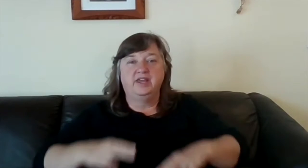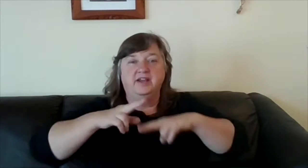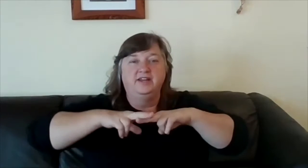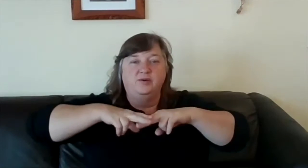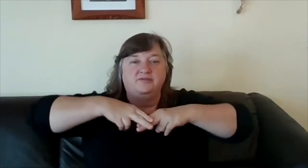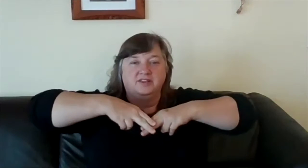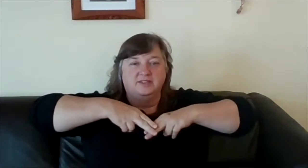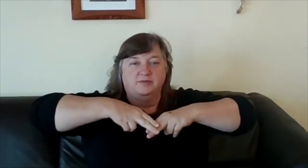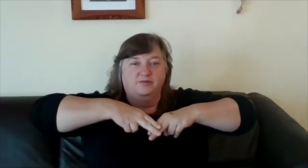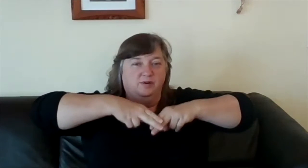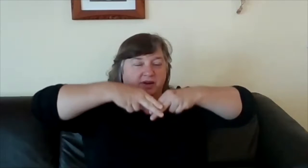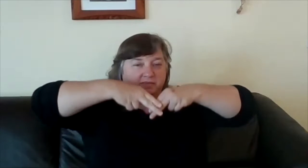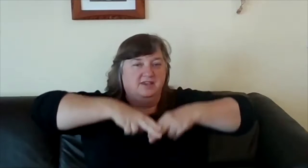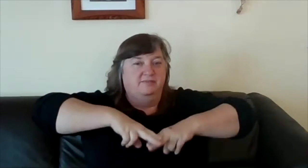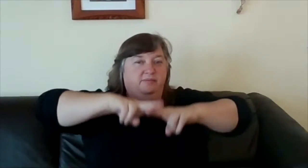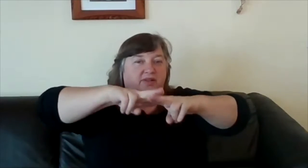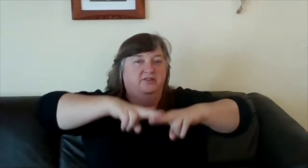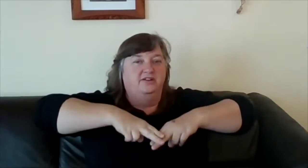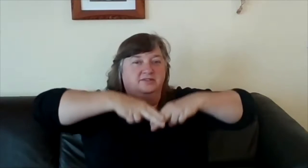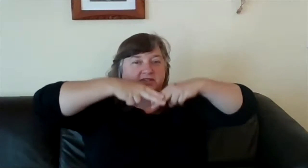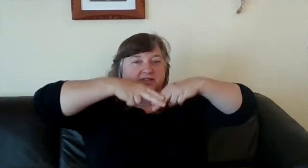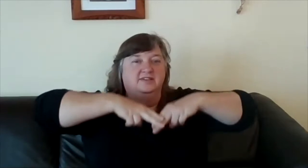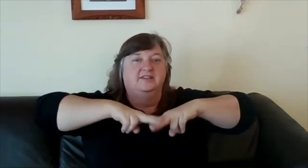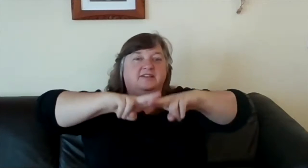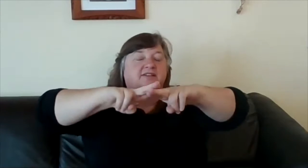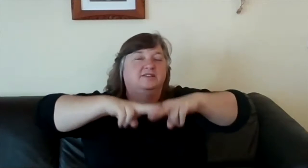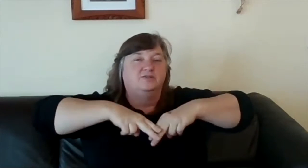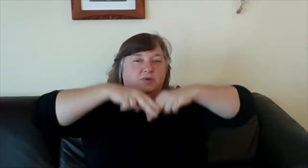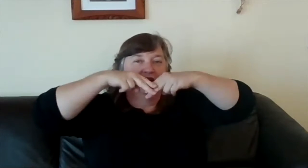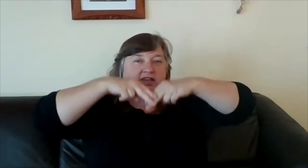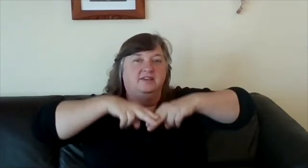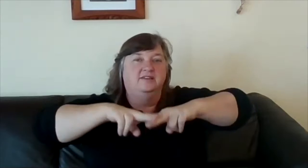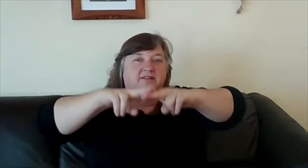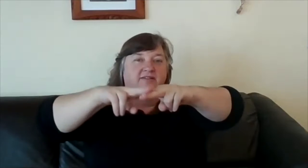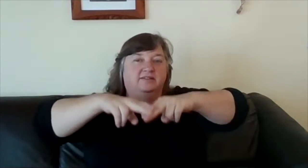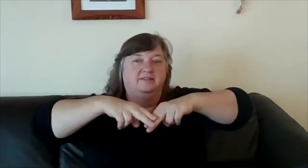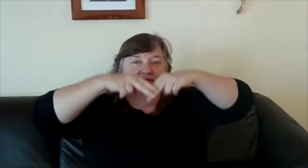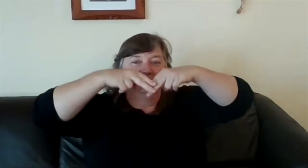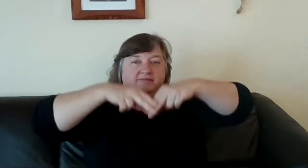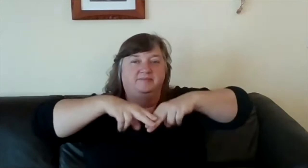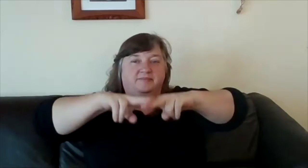Swing, I know we've done this before, but I'm thinking about playgrounds. Swing.